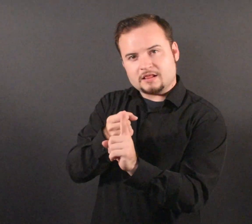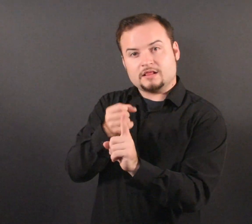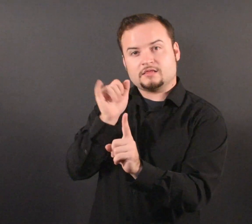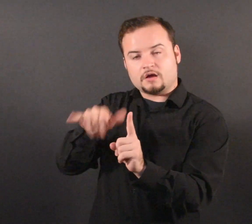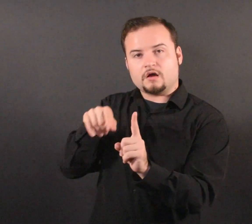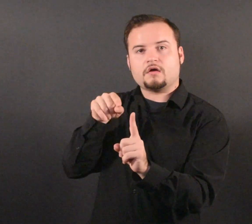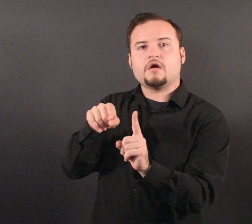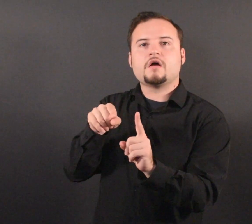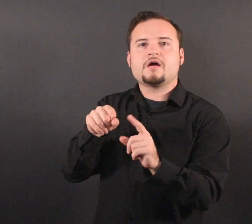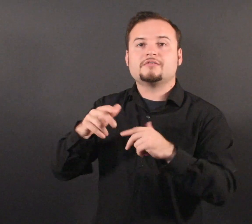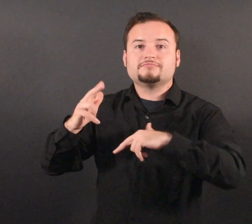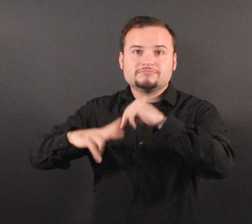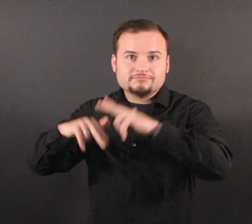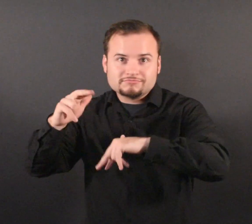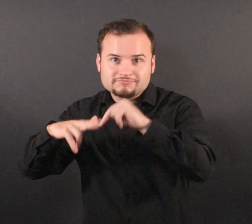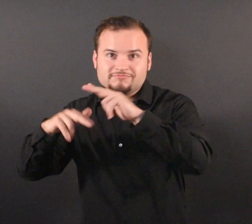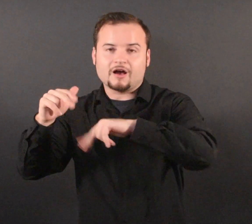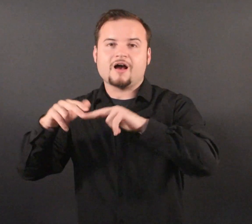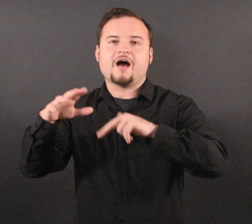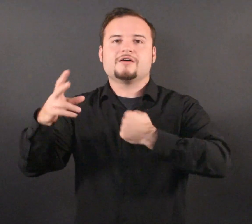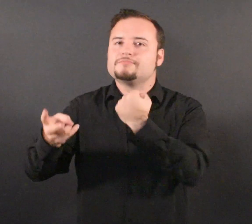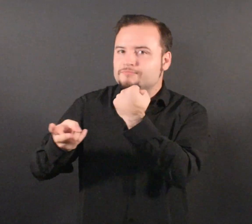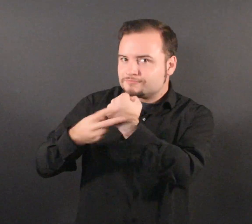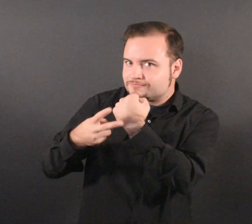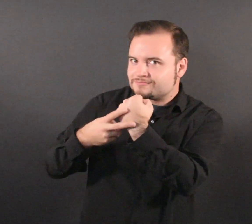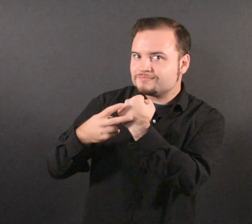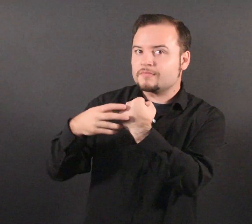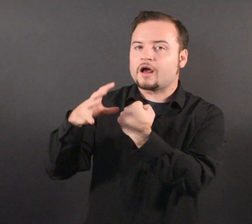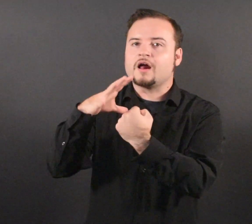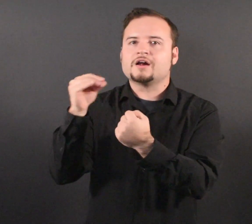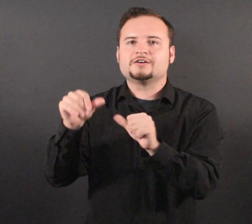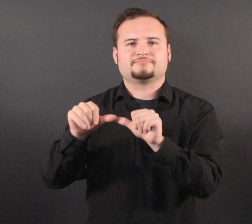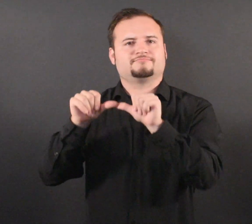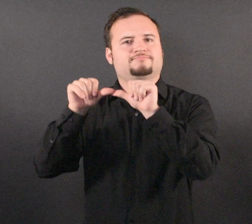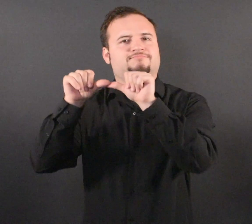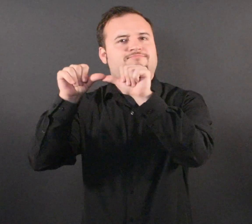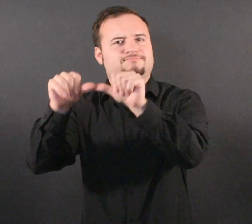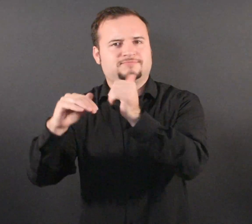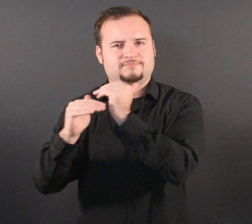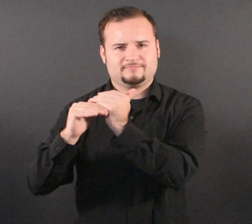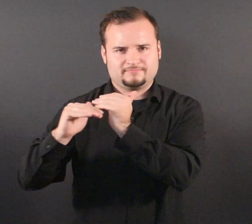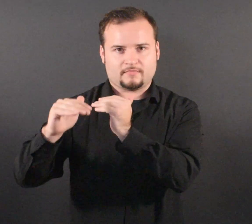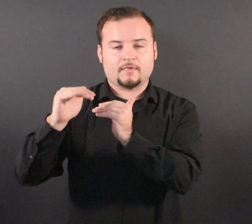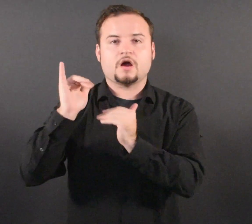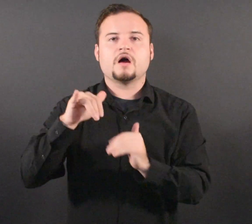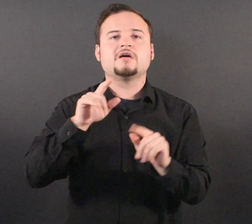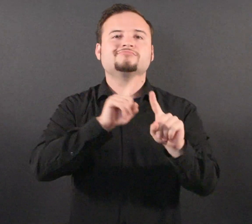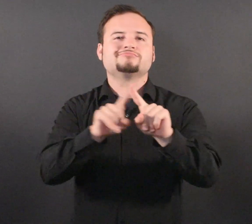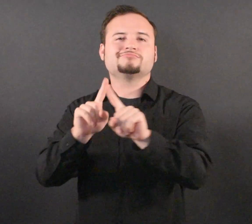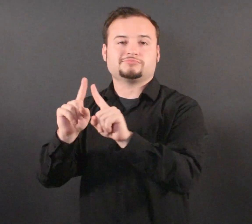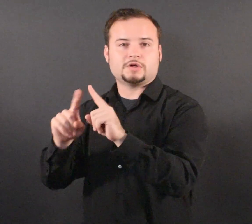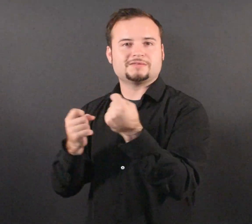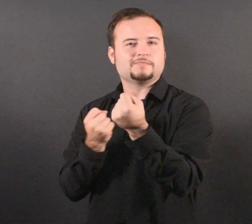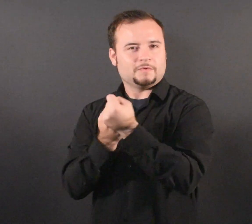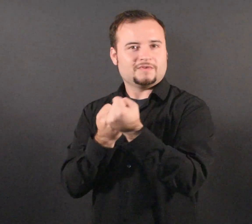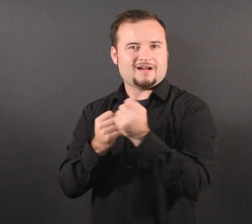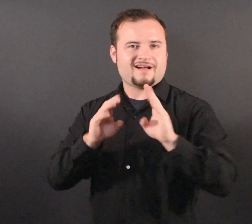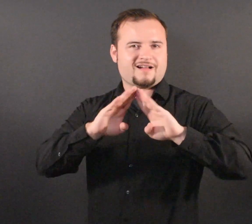preservation, and stabilization of the supportive housing as a key component in Minnesota's work